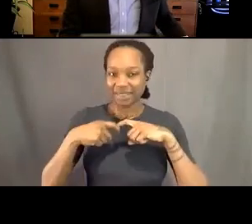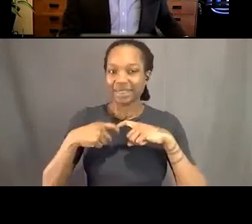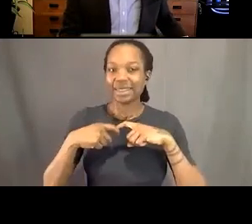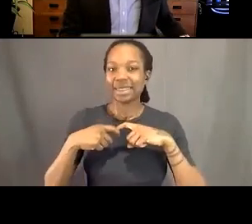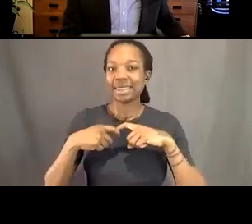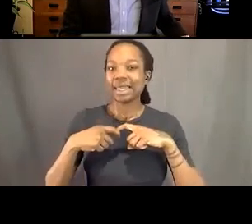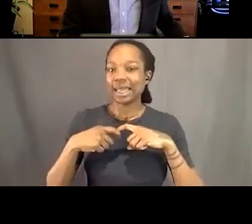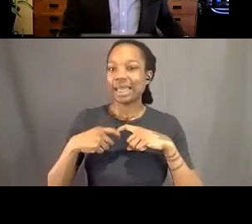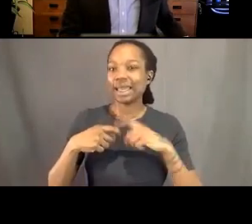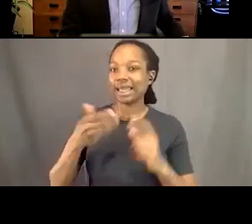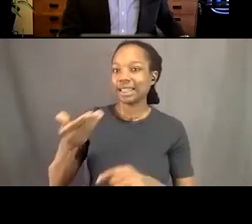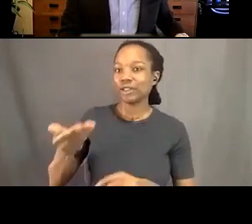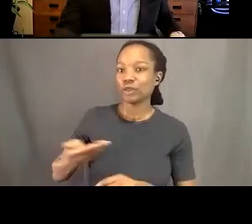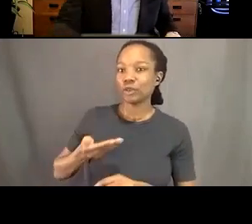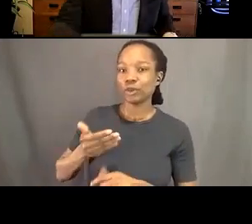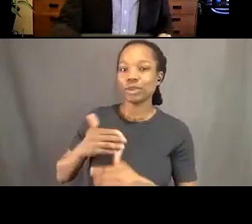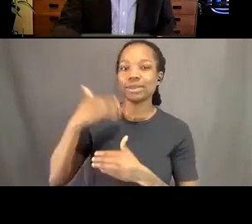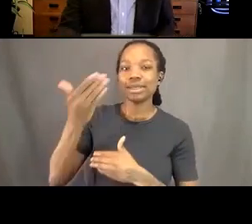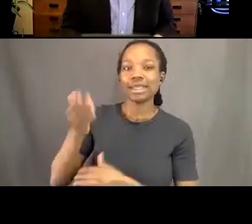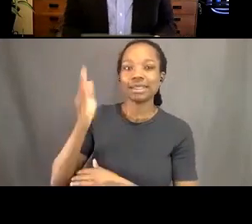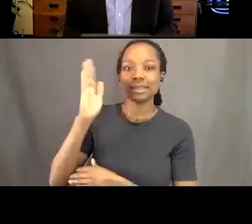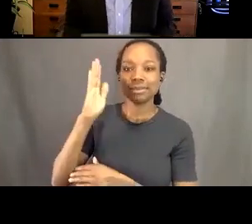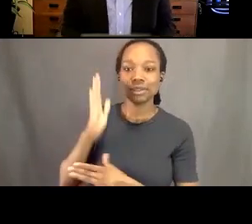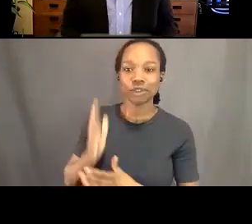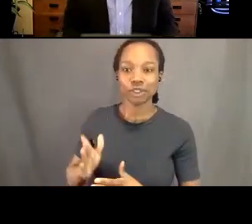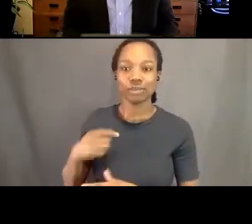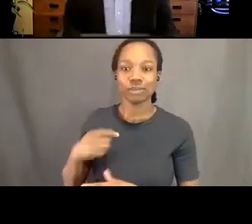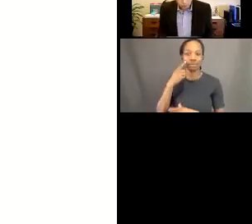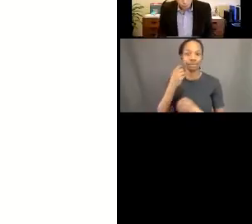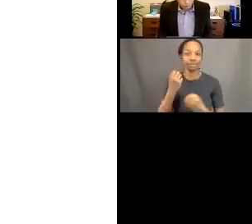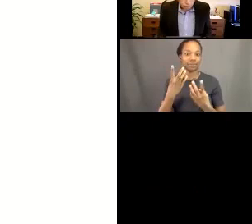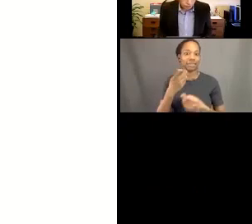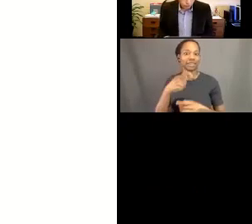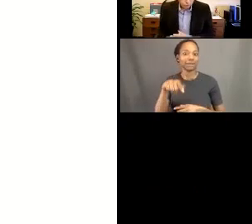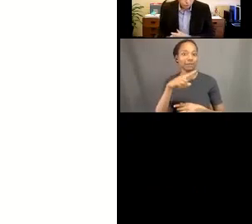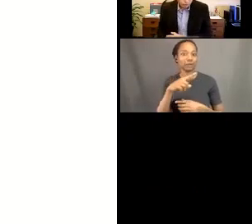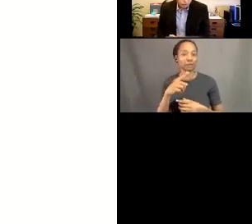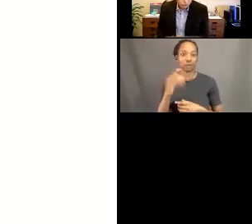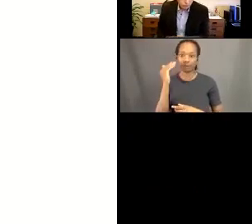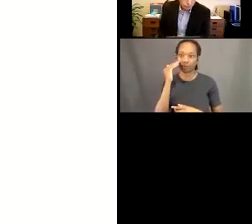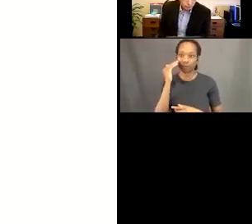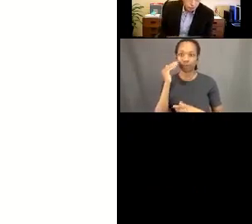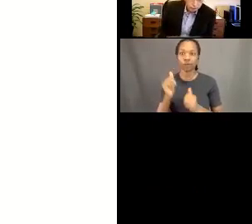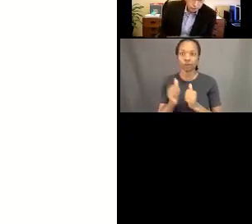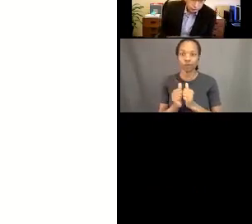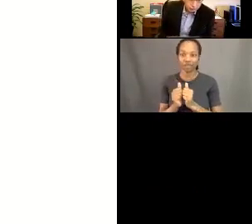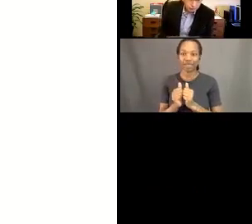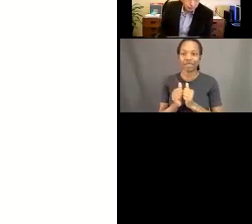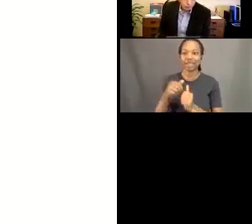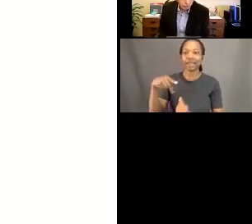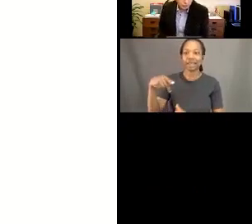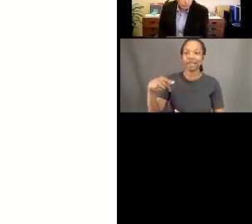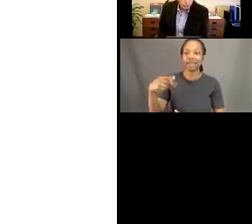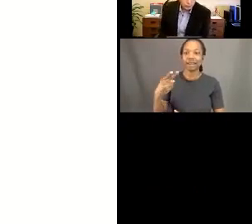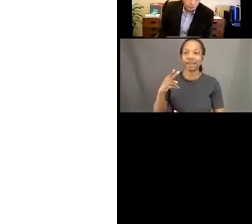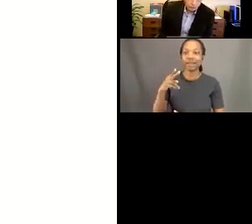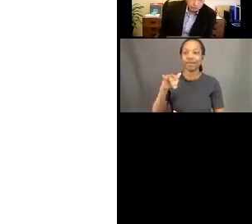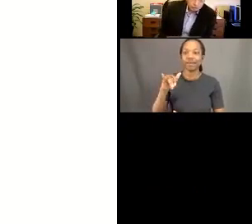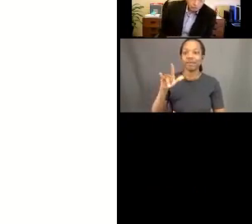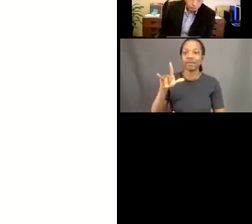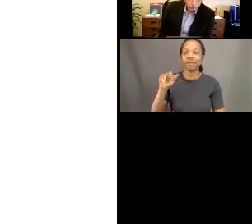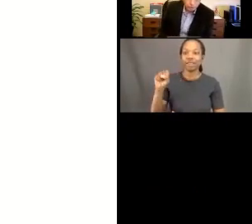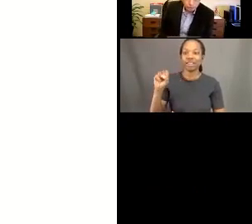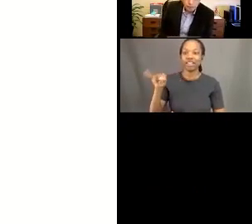introduce the next speaker, who I think many of you are very familiar with. Phyllis Jackson is the Community